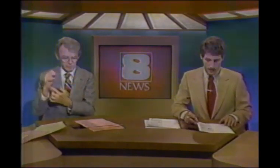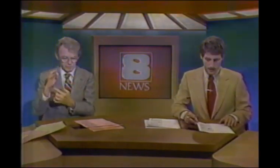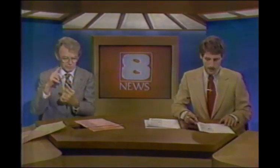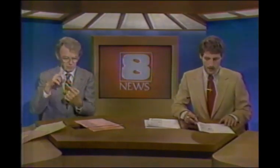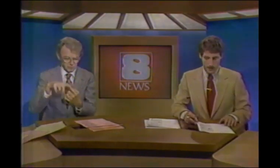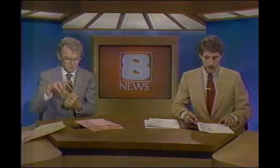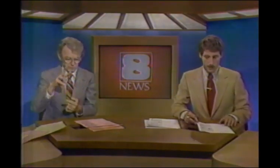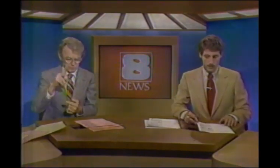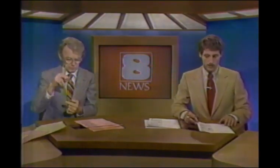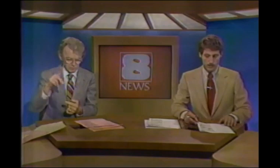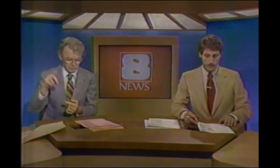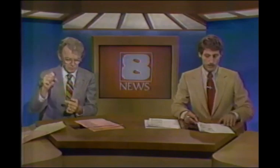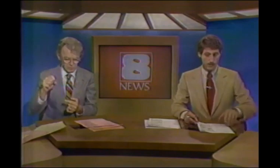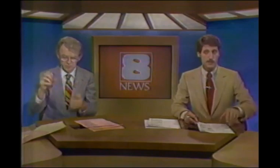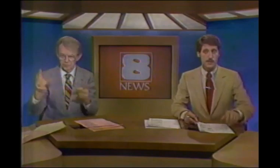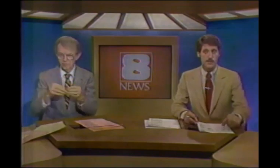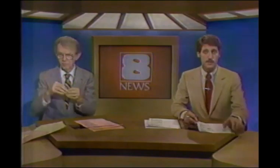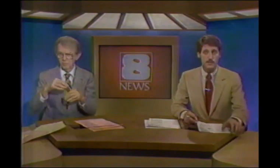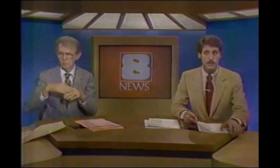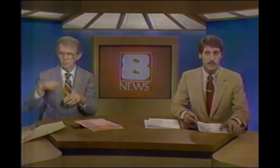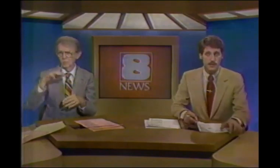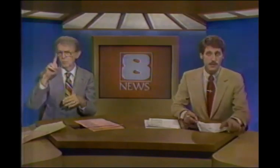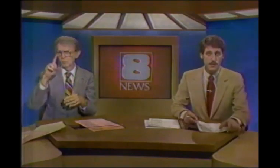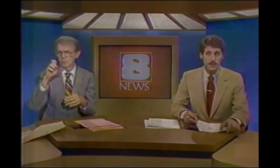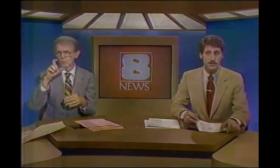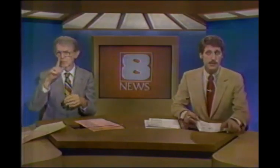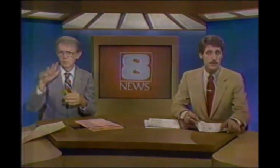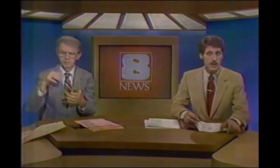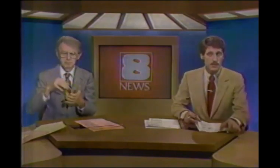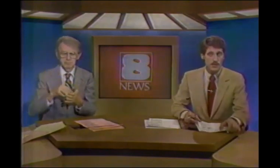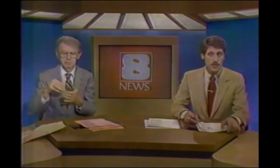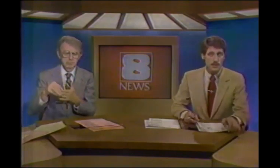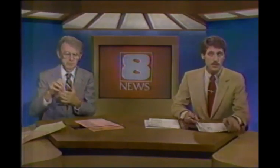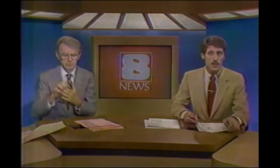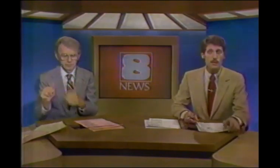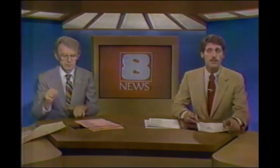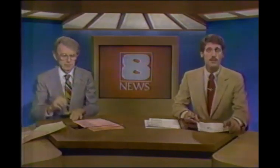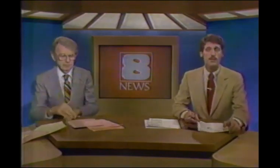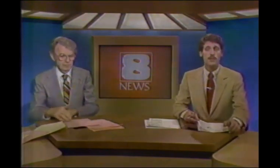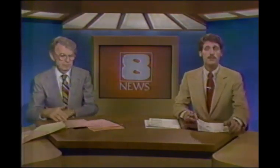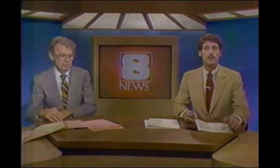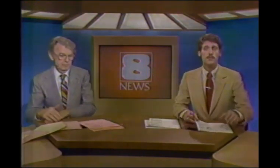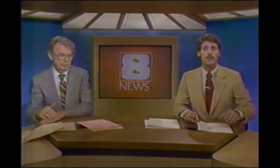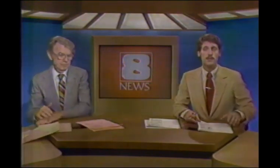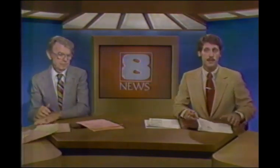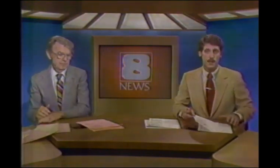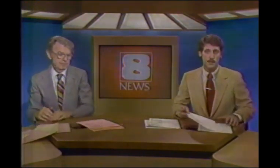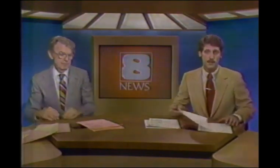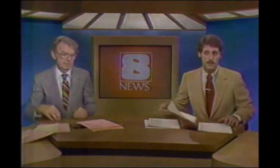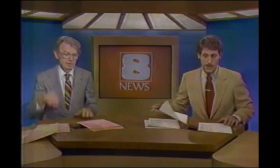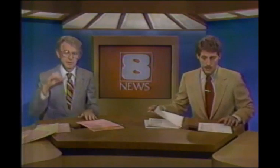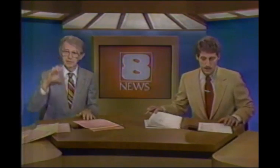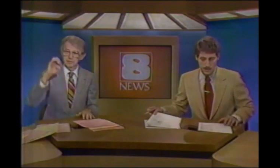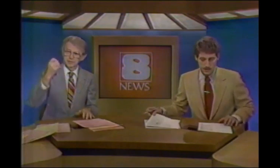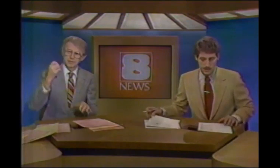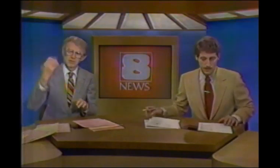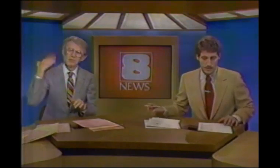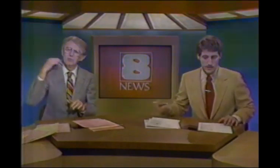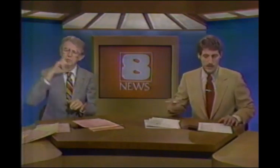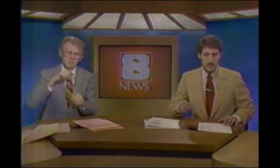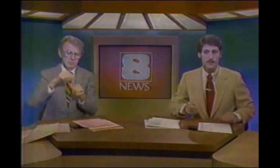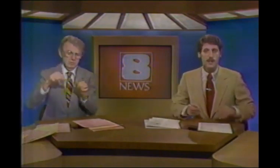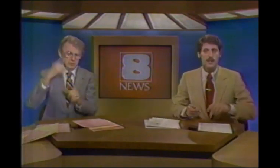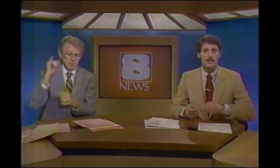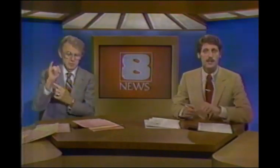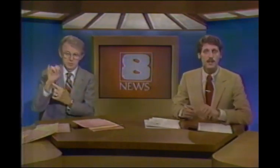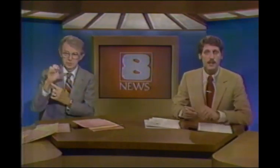Right now, the debt owed Whoops by the Springfield Utility District alone stands at $123 million. Well, the former